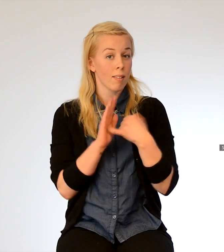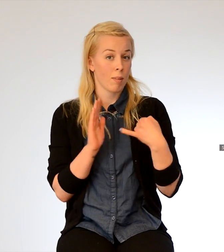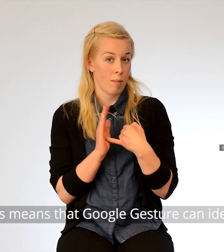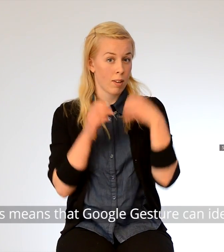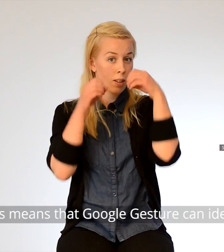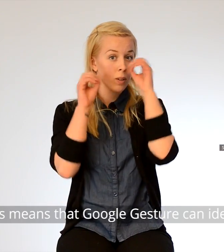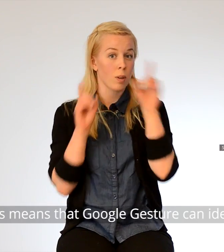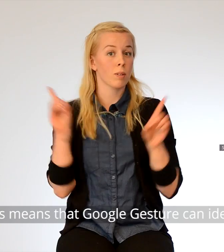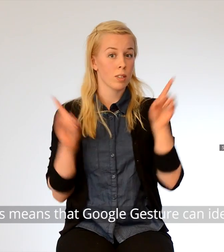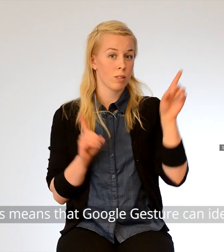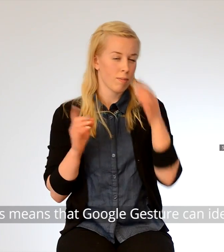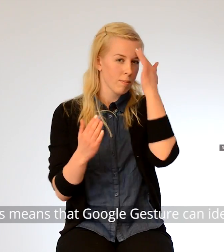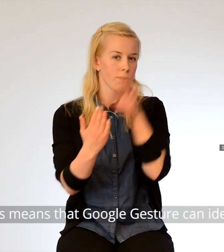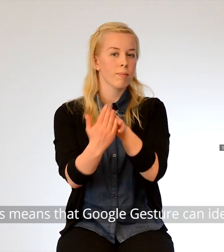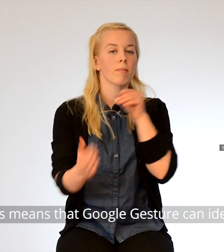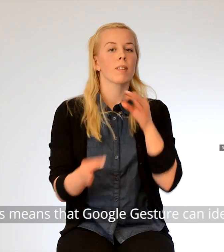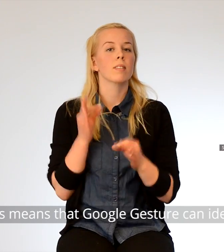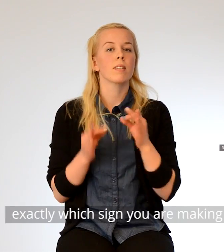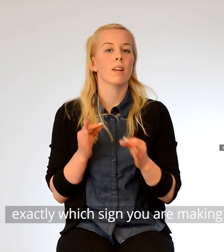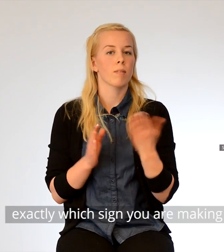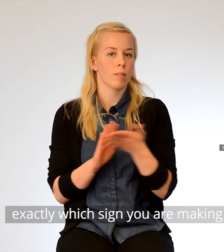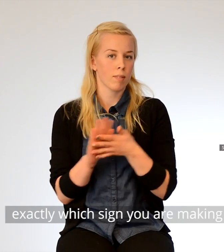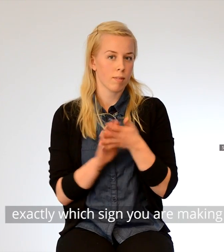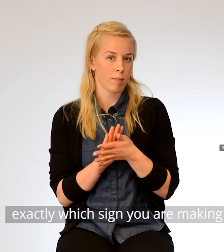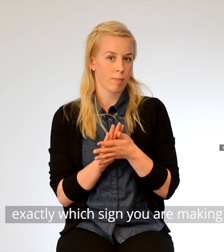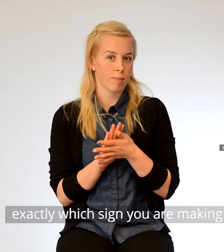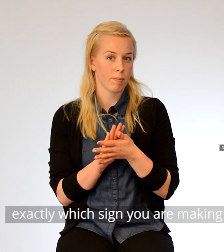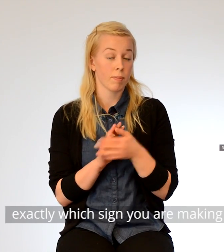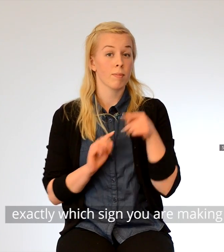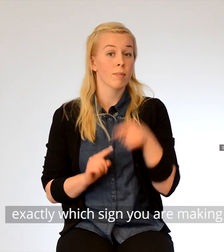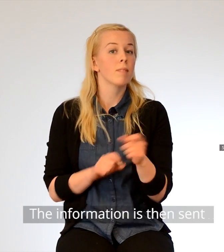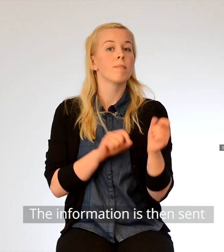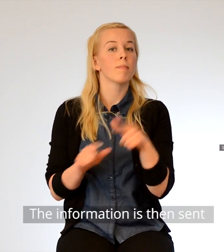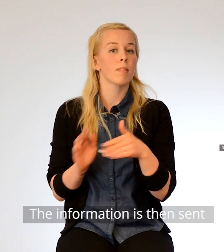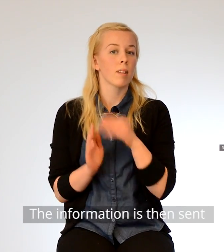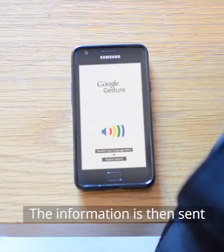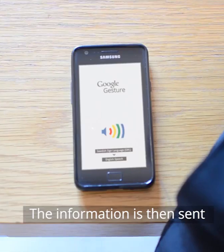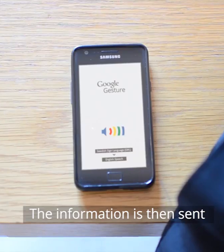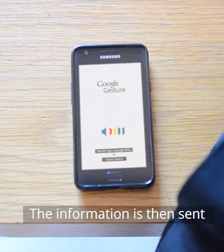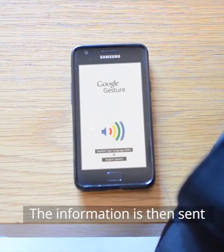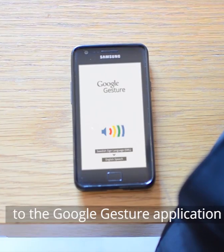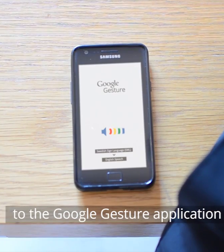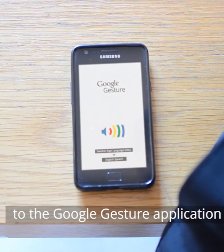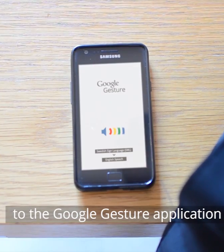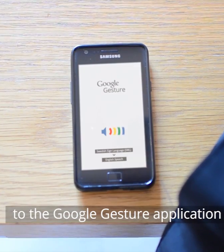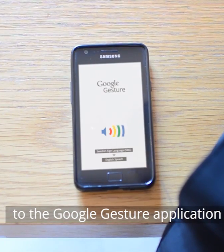This means that Google Gesture can identify exactly which sign you are making. The information is then sent to the Google Gesture